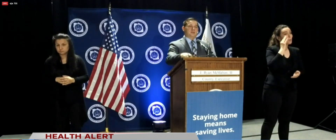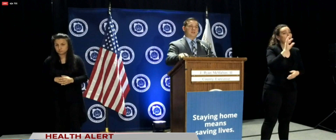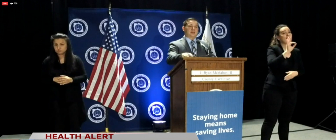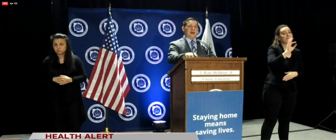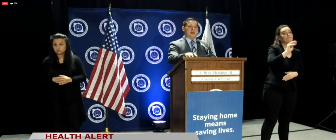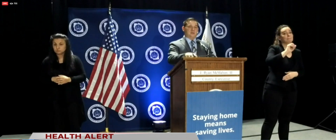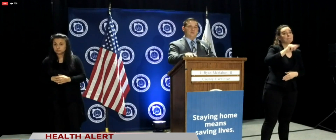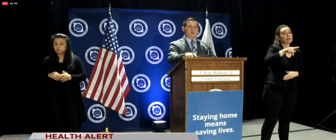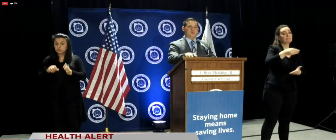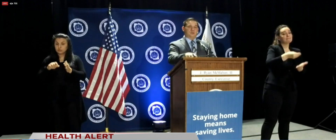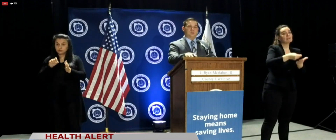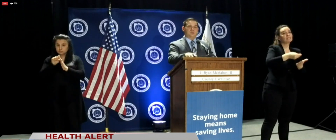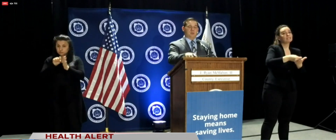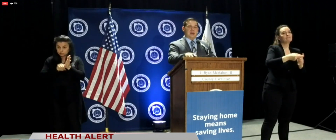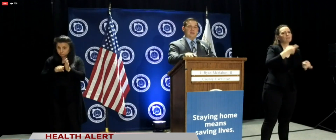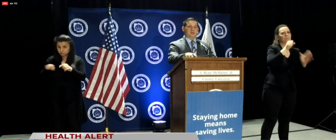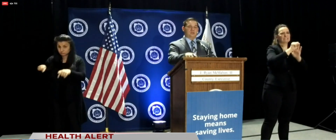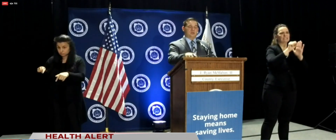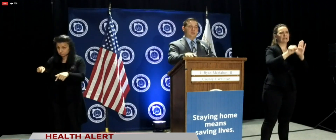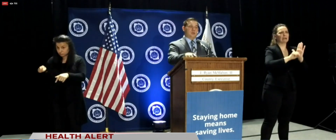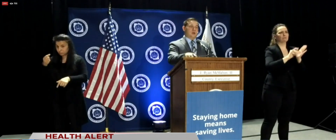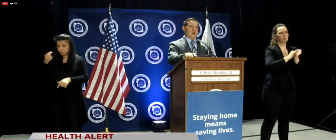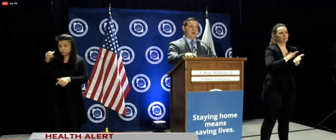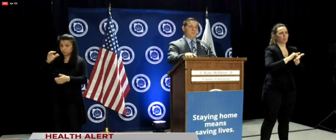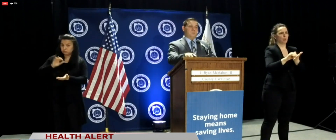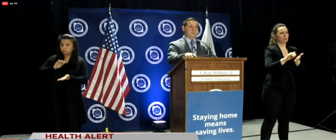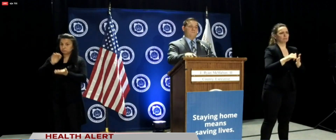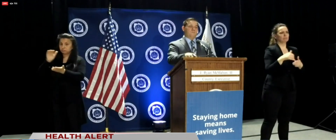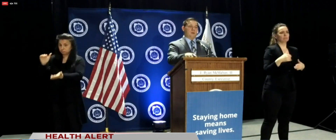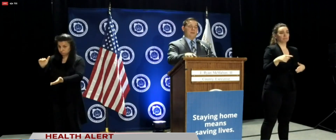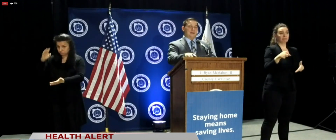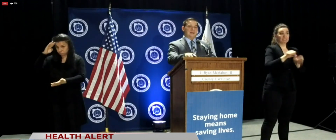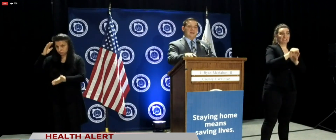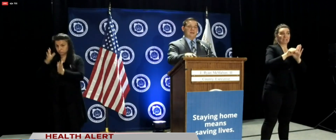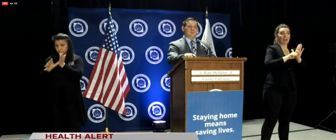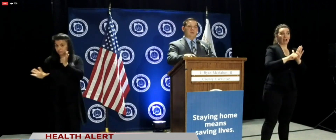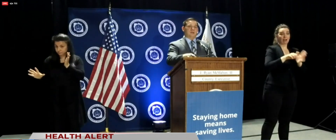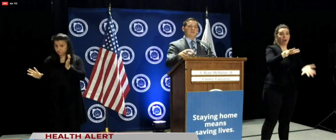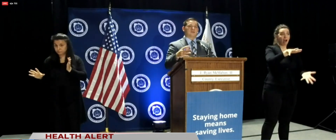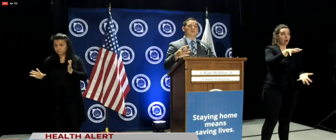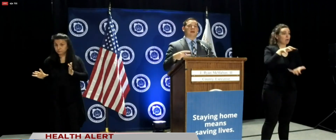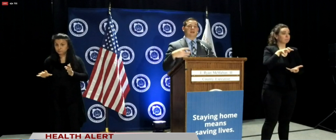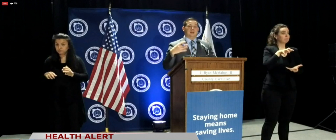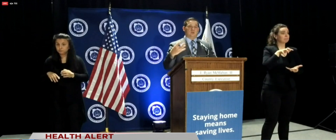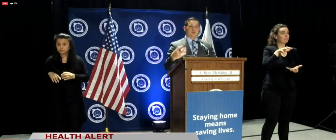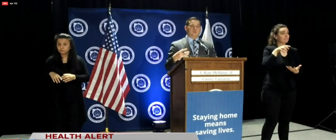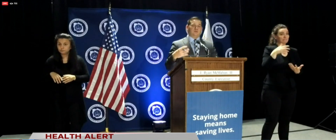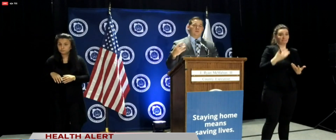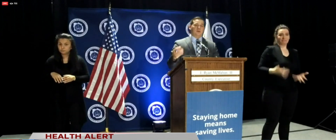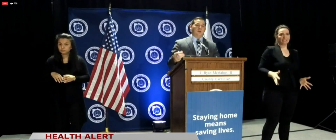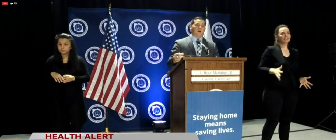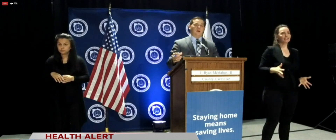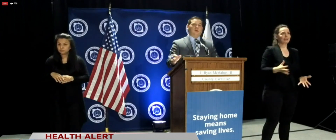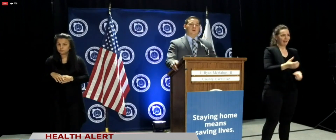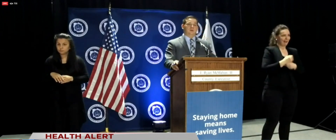that the state got in the first stimulus package. That Medicaid might give us some Medicaid